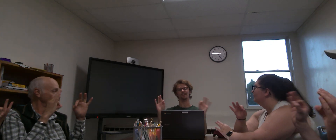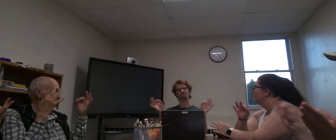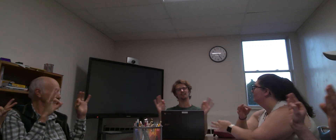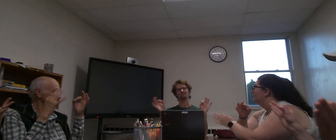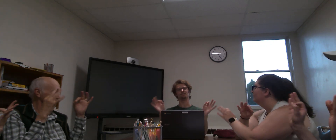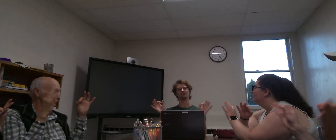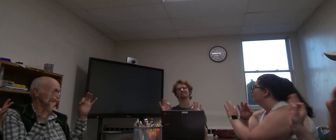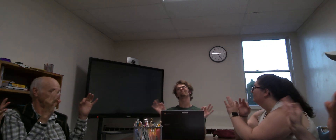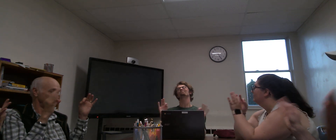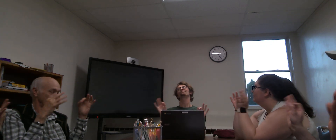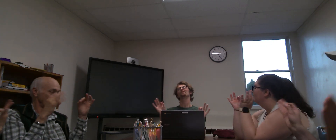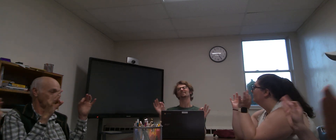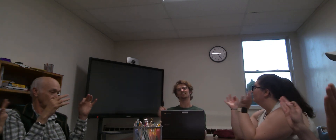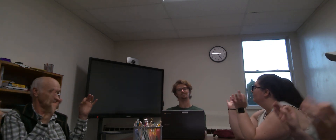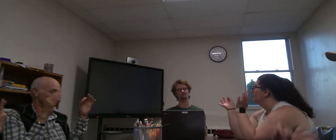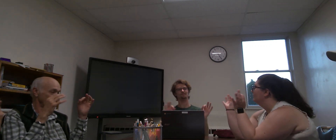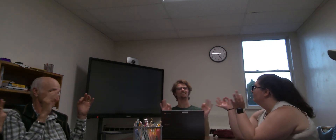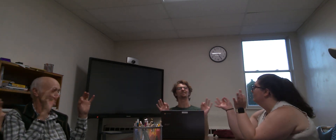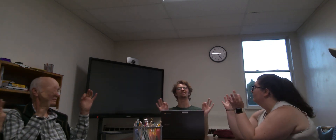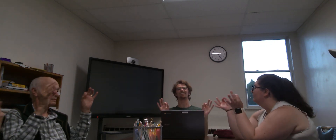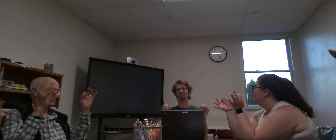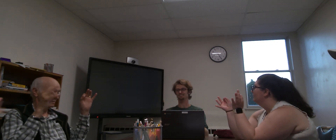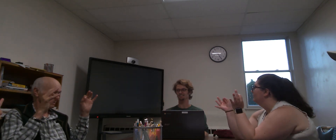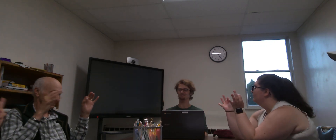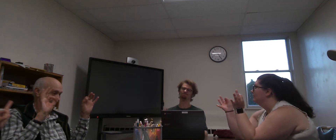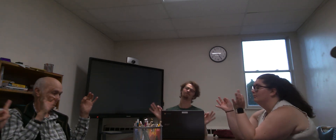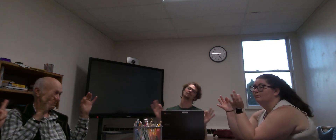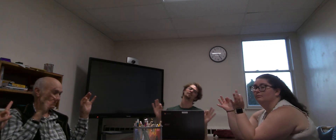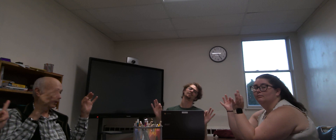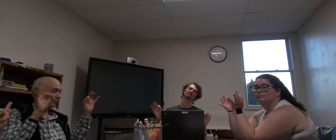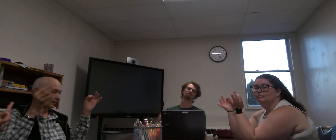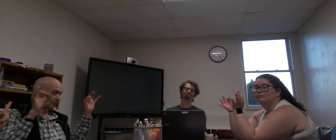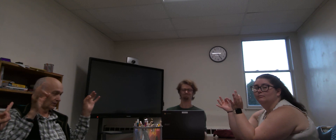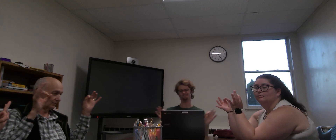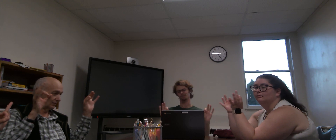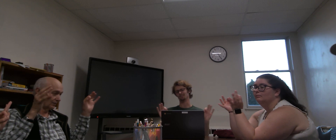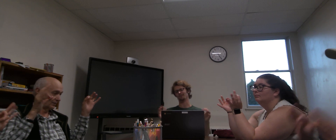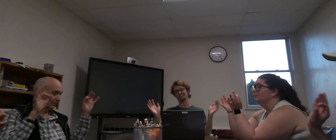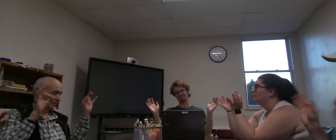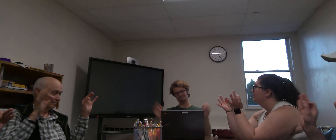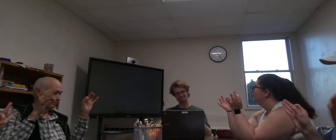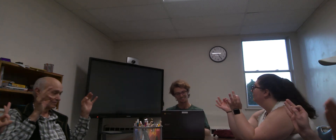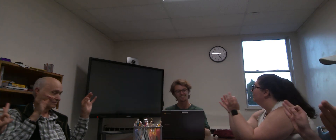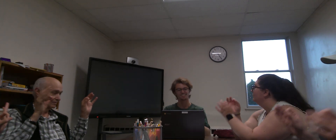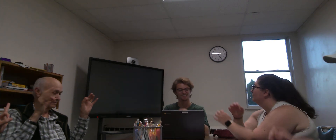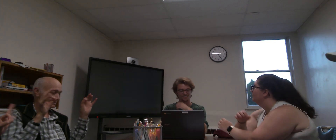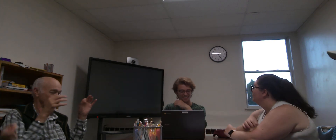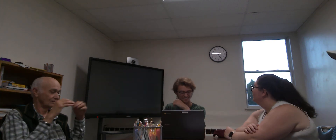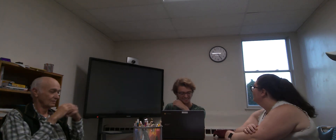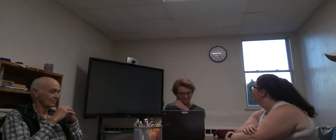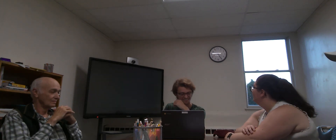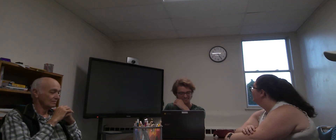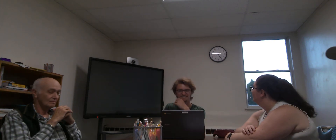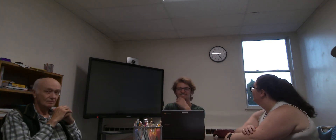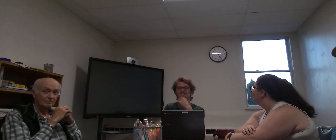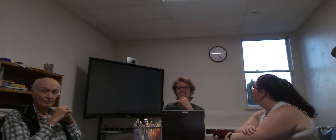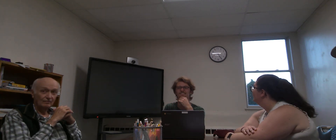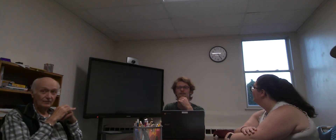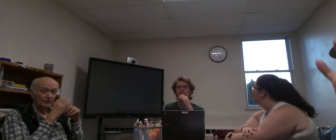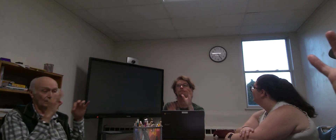back and forth. No big deal. That's typically how it's Kind of done. like, okay. Okay. Meh. Got it. Okay. Is it with the middle finger? This one.